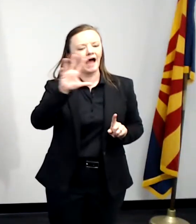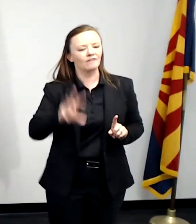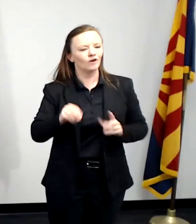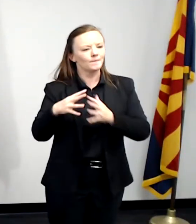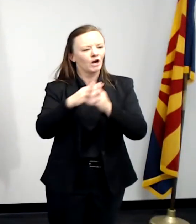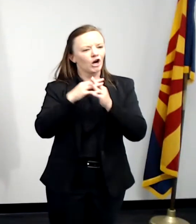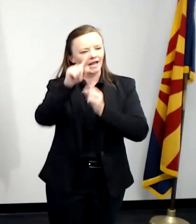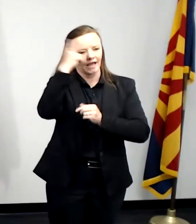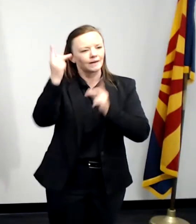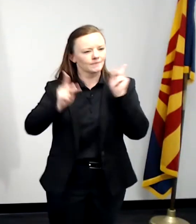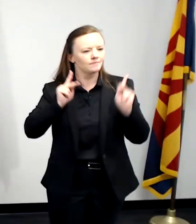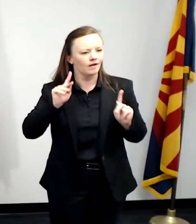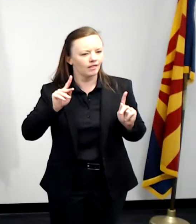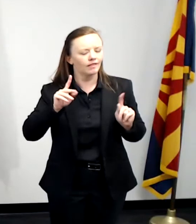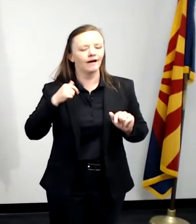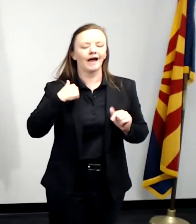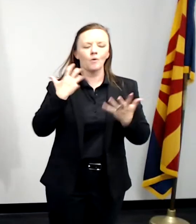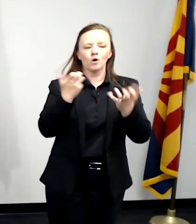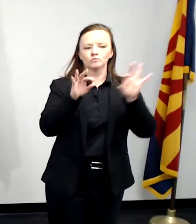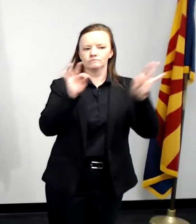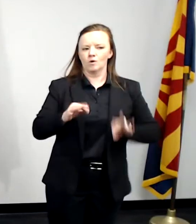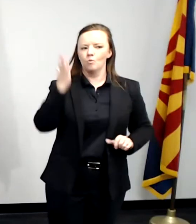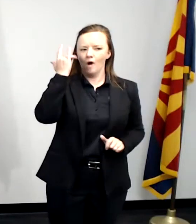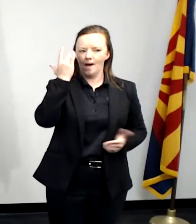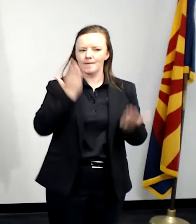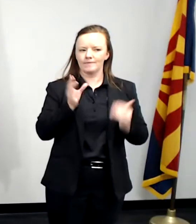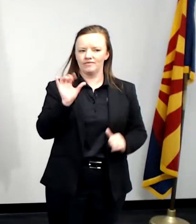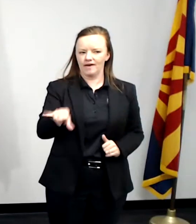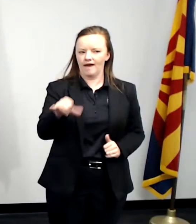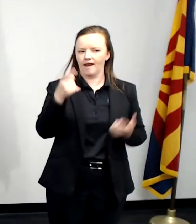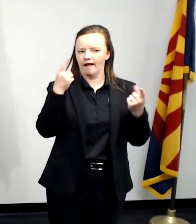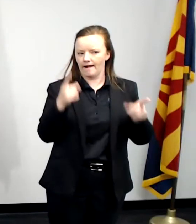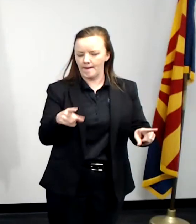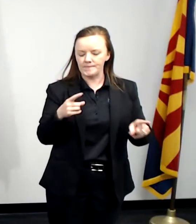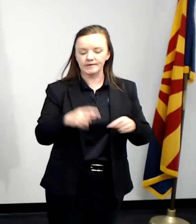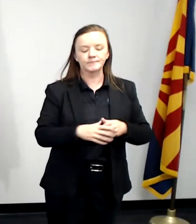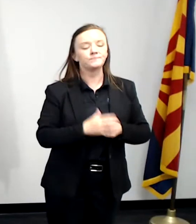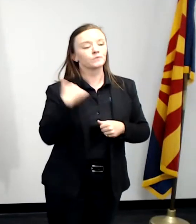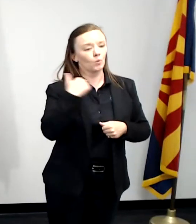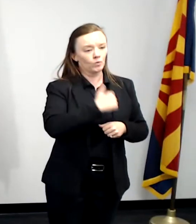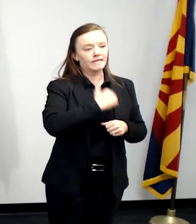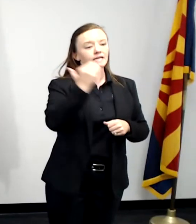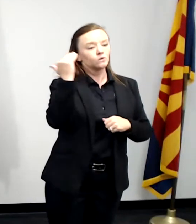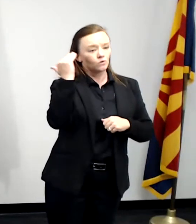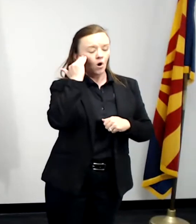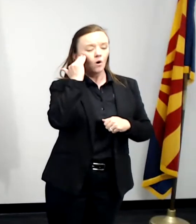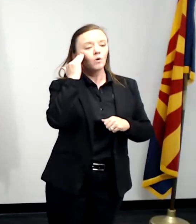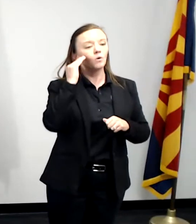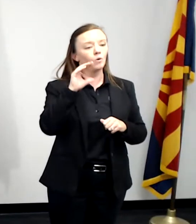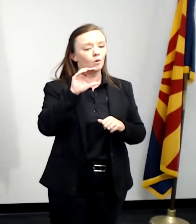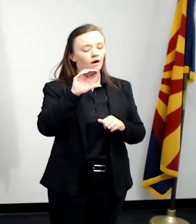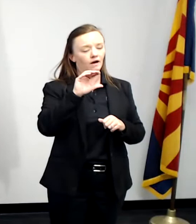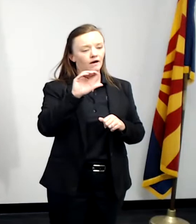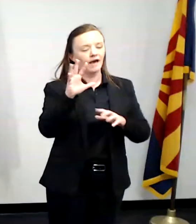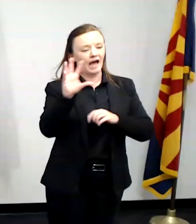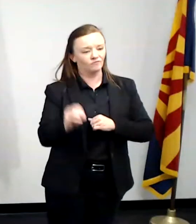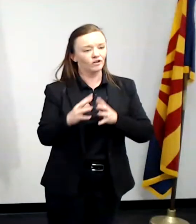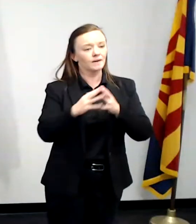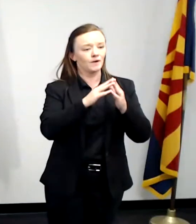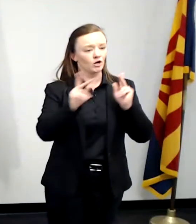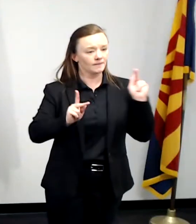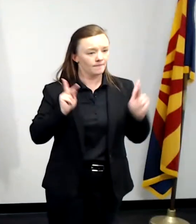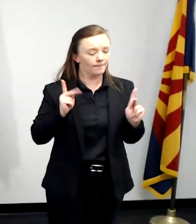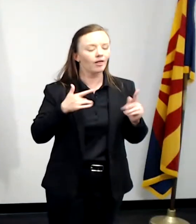that might be. One of the things we know about African Americans is that they tend to have higher rates of high